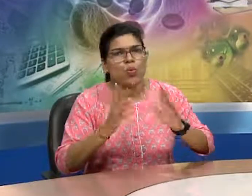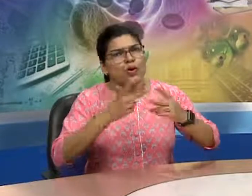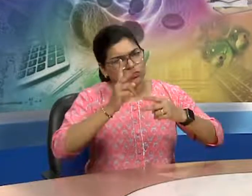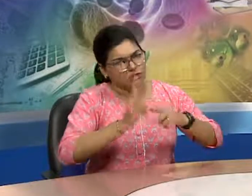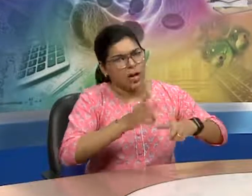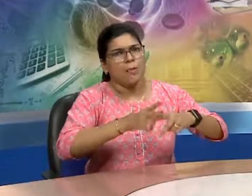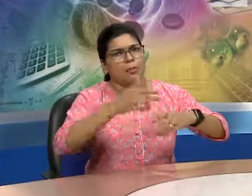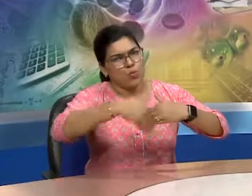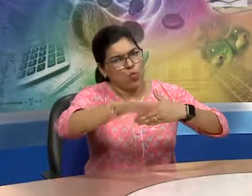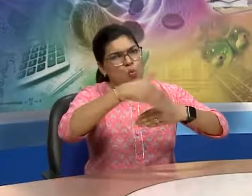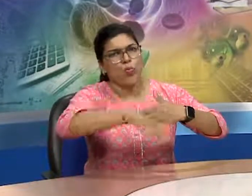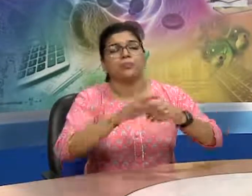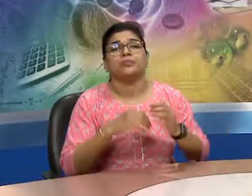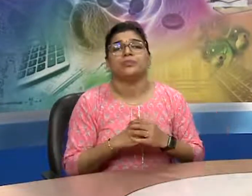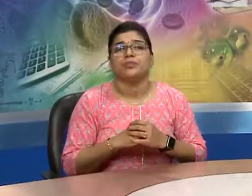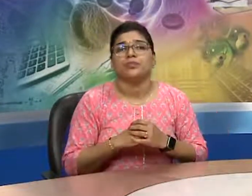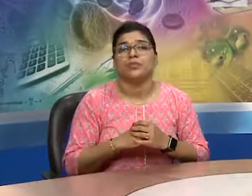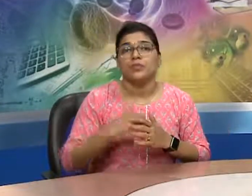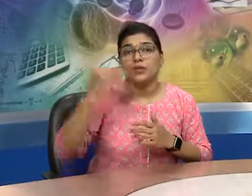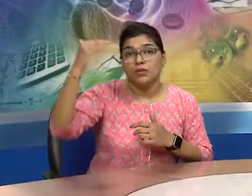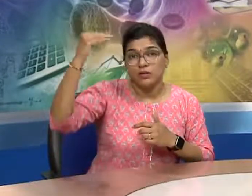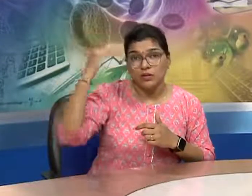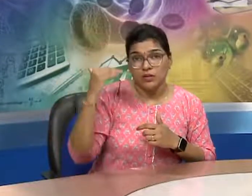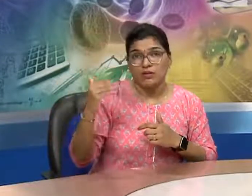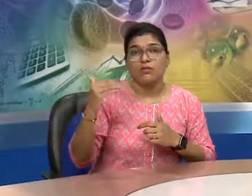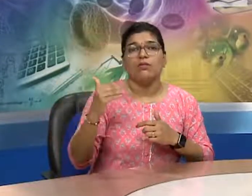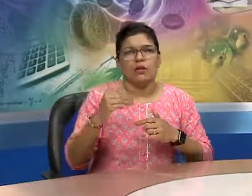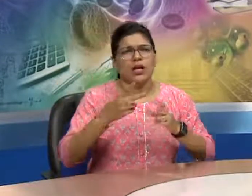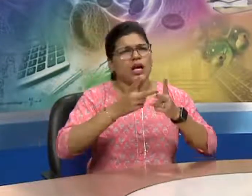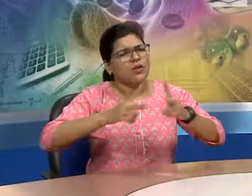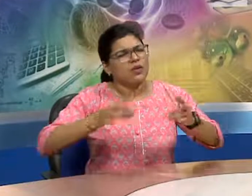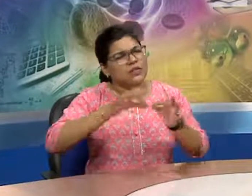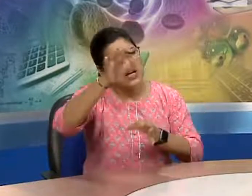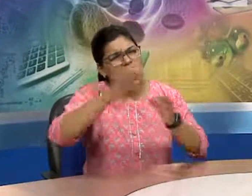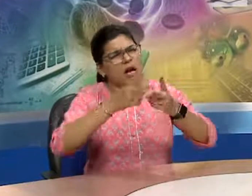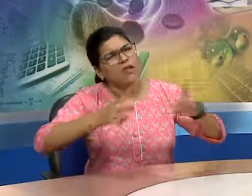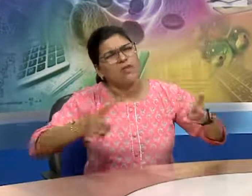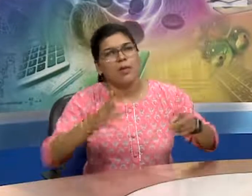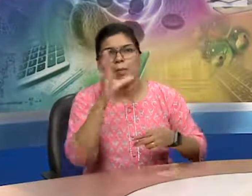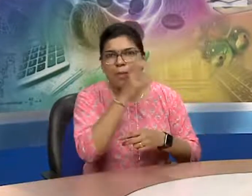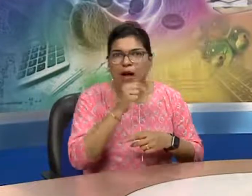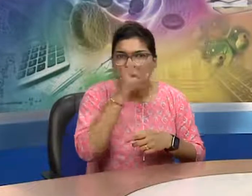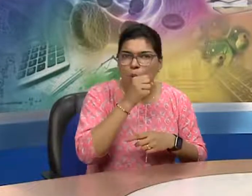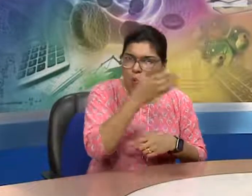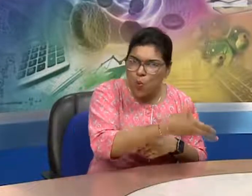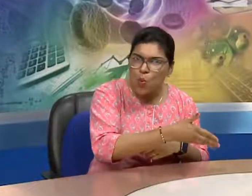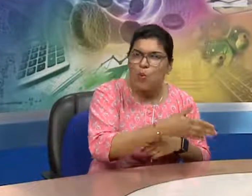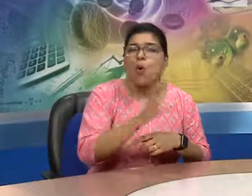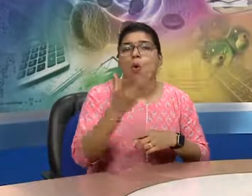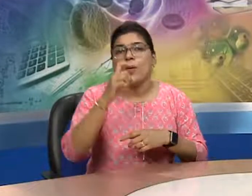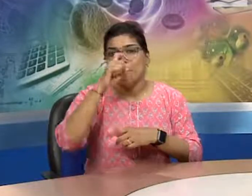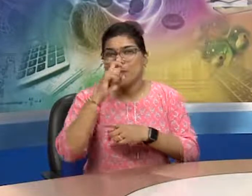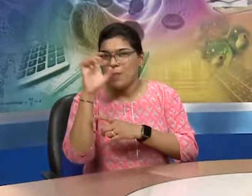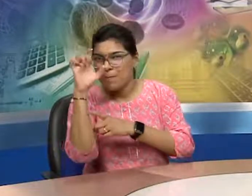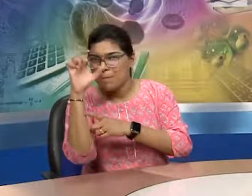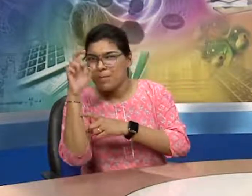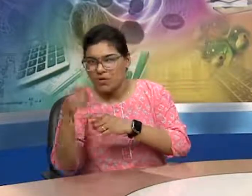existence are encouraged and promoted. In plants, one